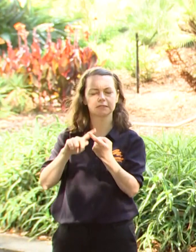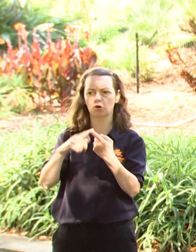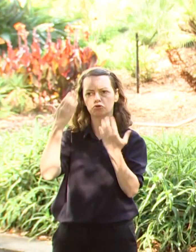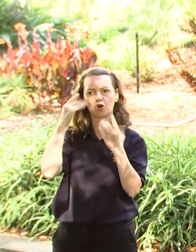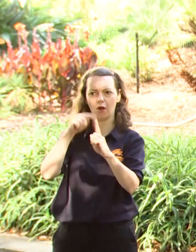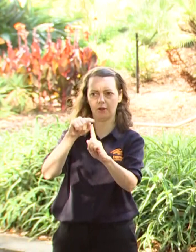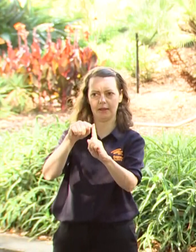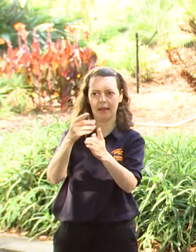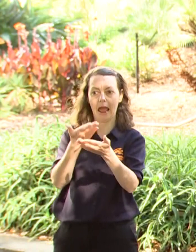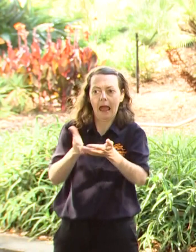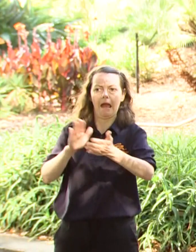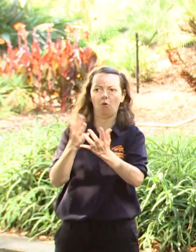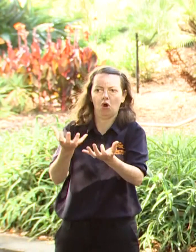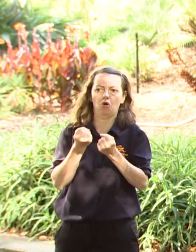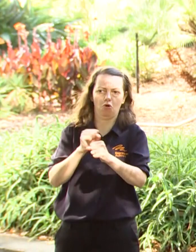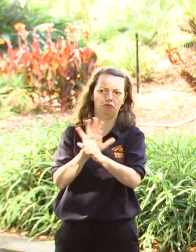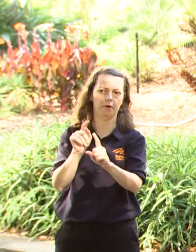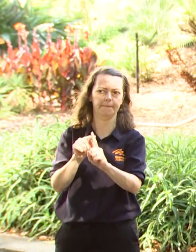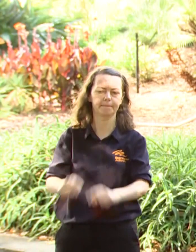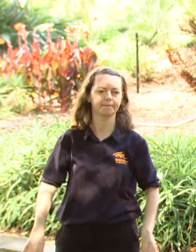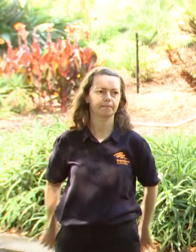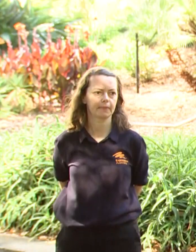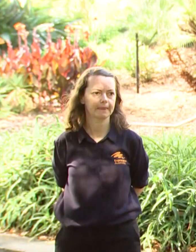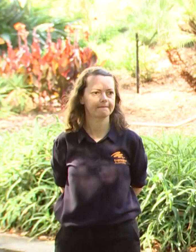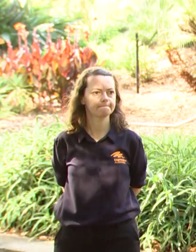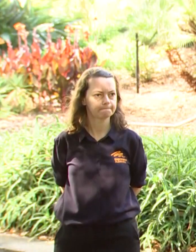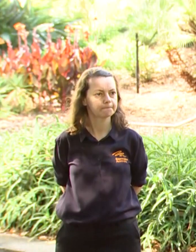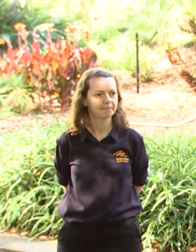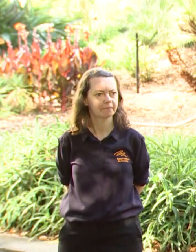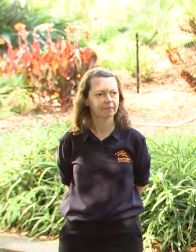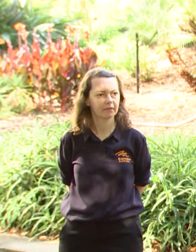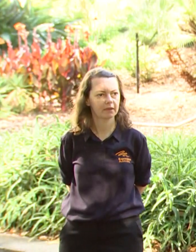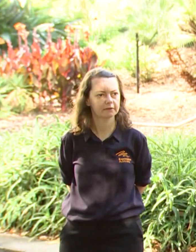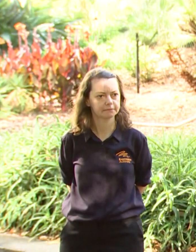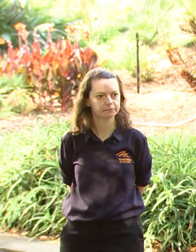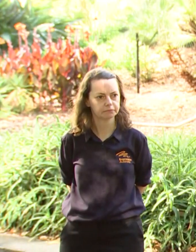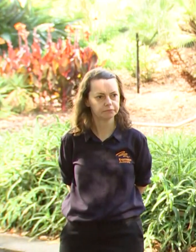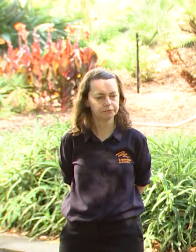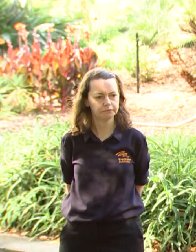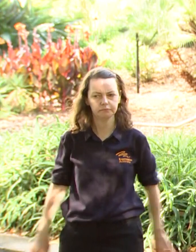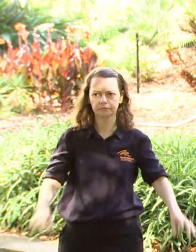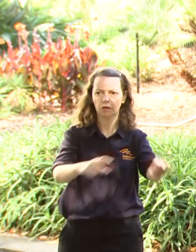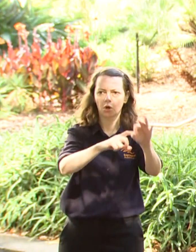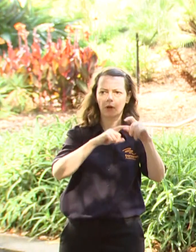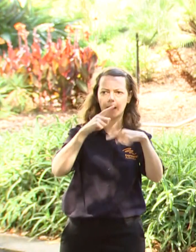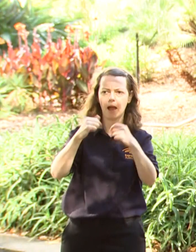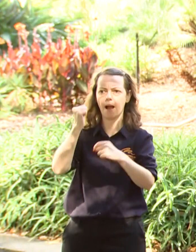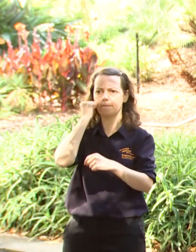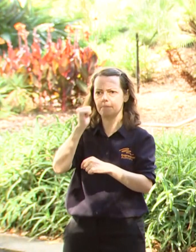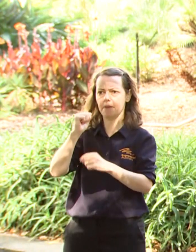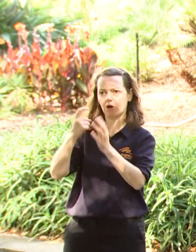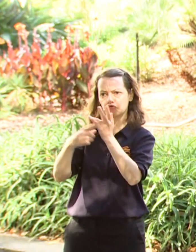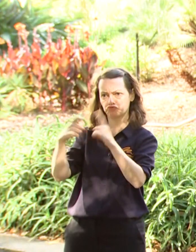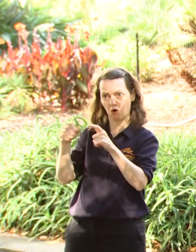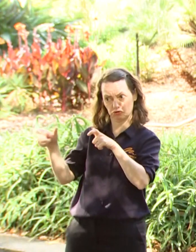if there's a need for him to stand up, then of course he will. Are you feeling confident that certainly the Black Rock cluster is under control now? We've had a few days of no cases